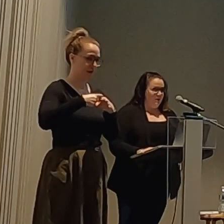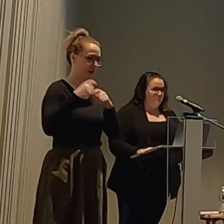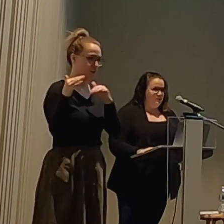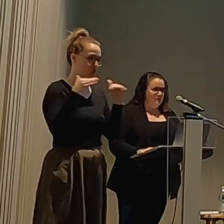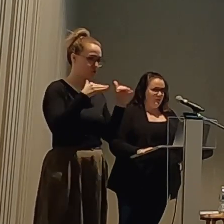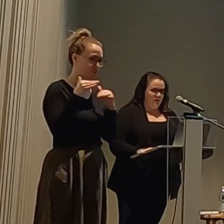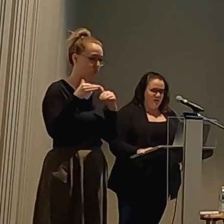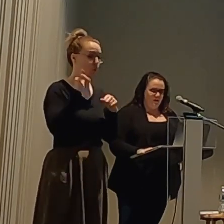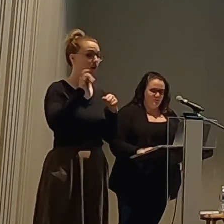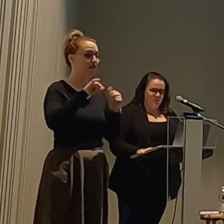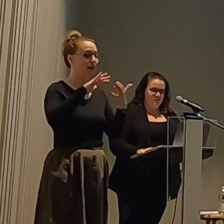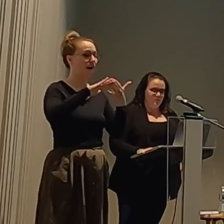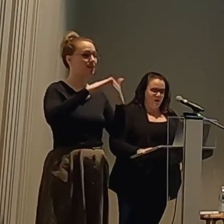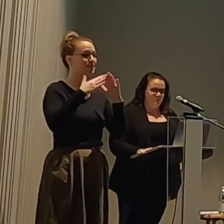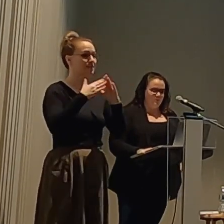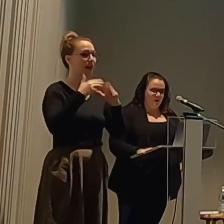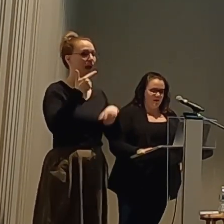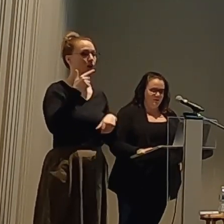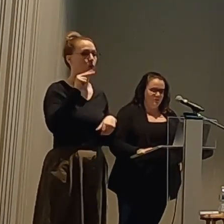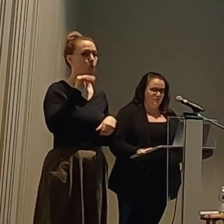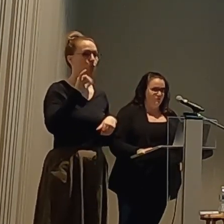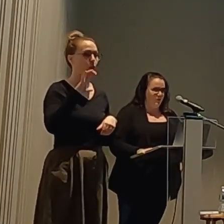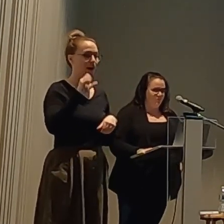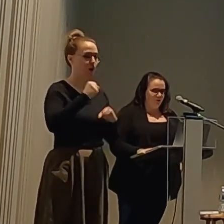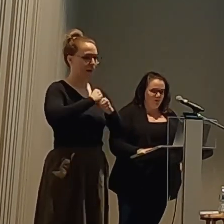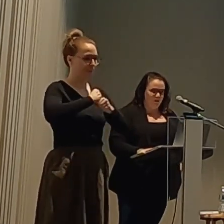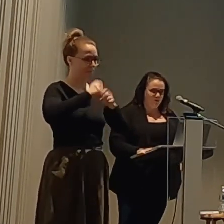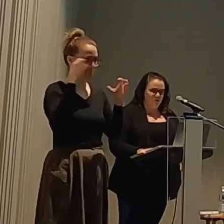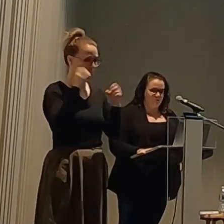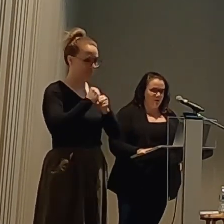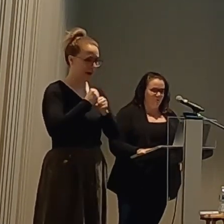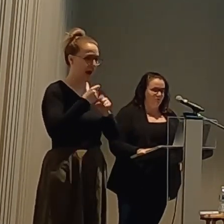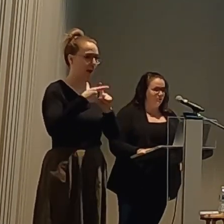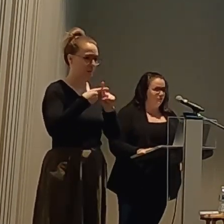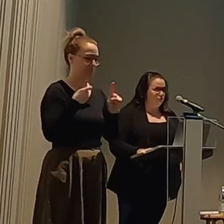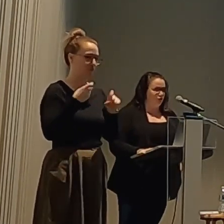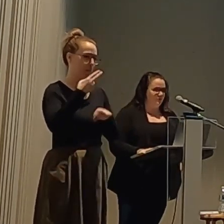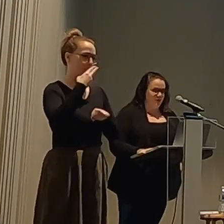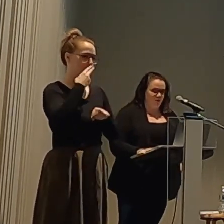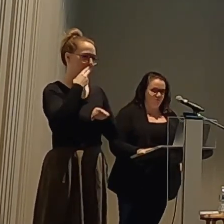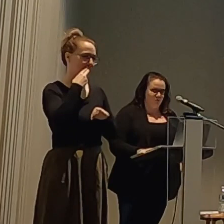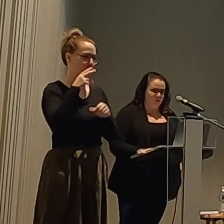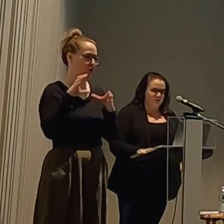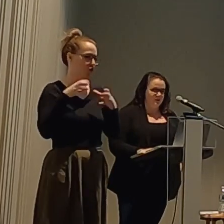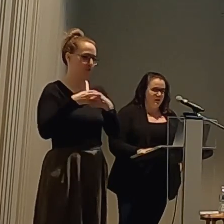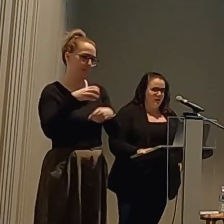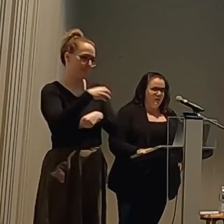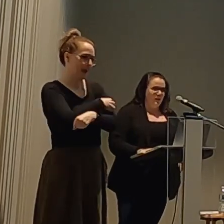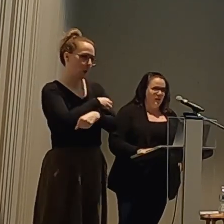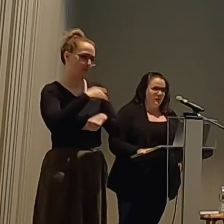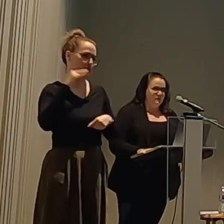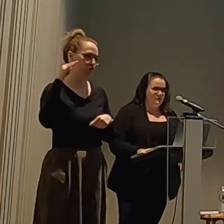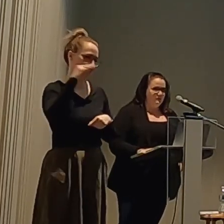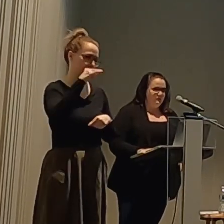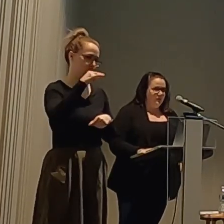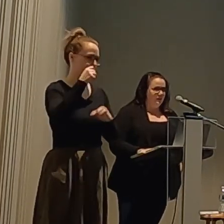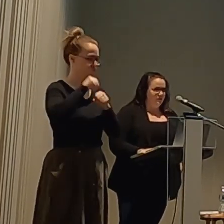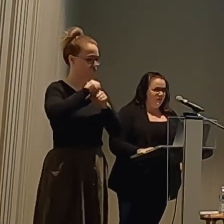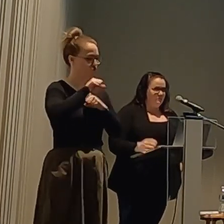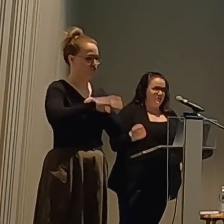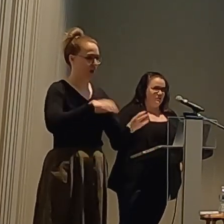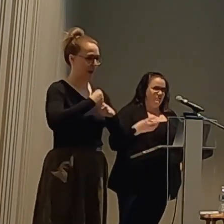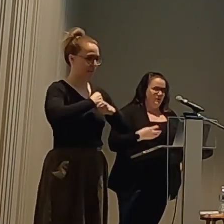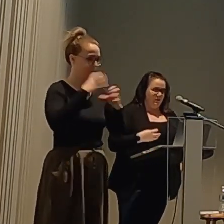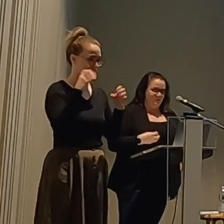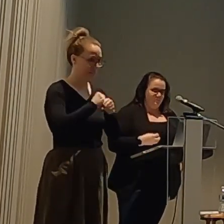was bombed, and it was bombed by the Luftwaffe, Hitler's powerful German Air Force. And